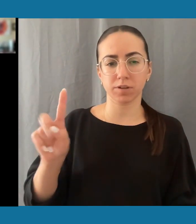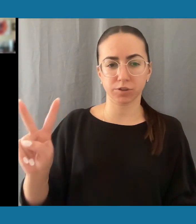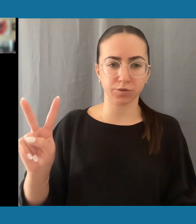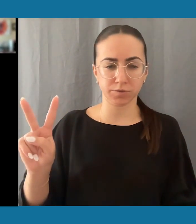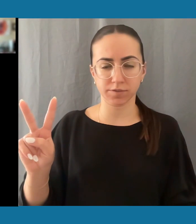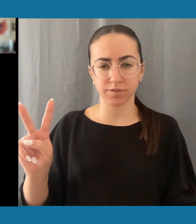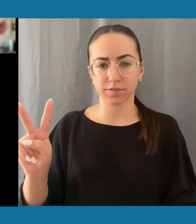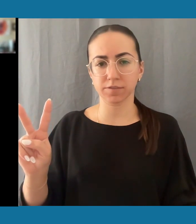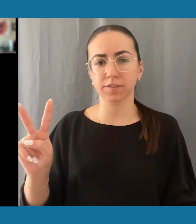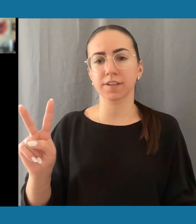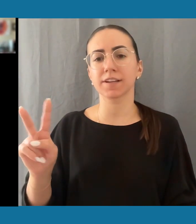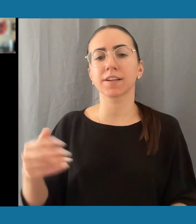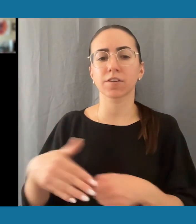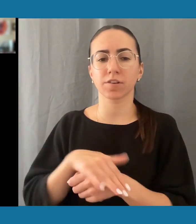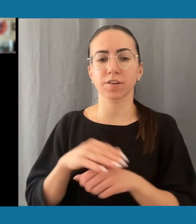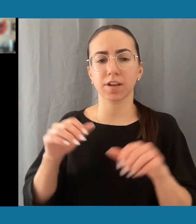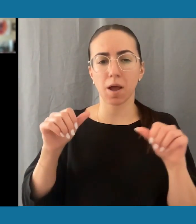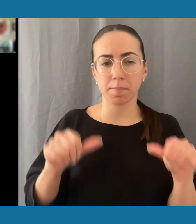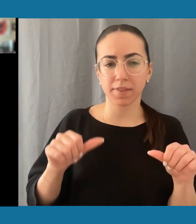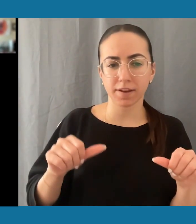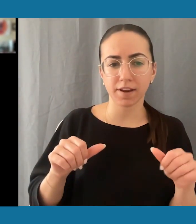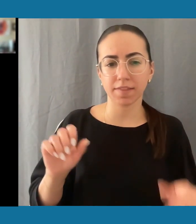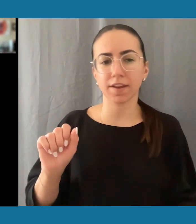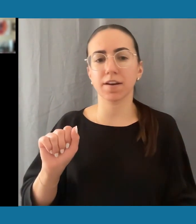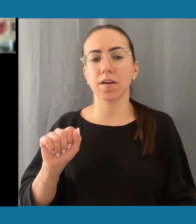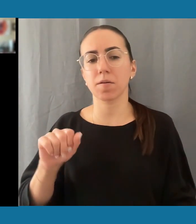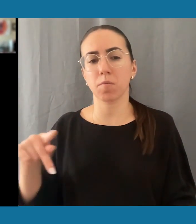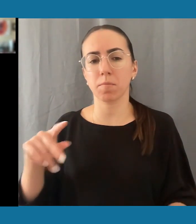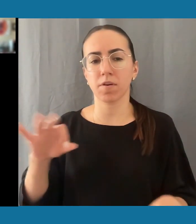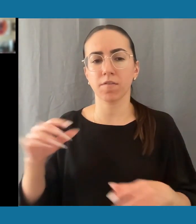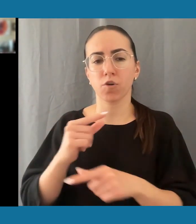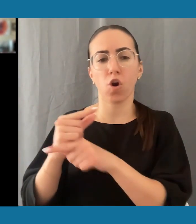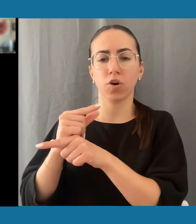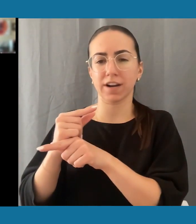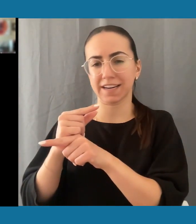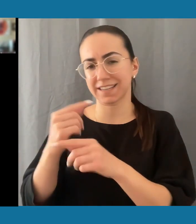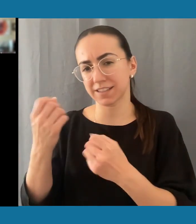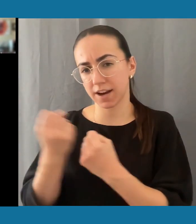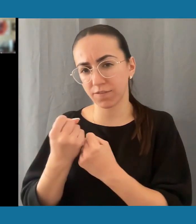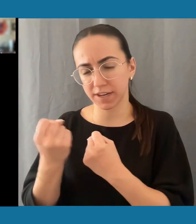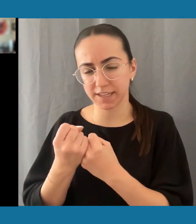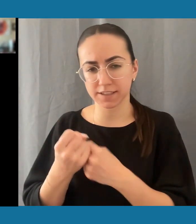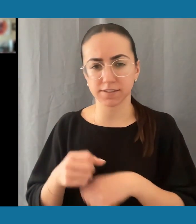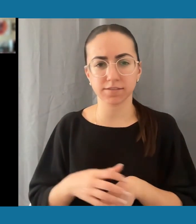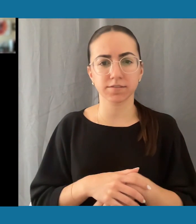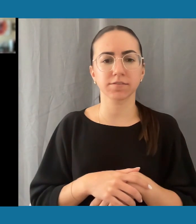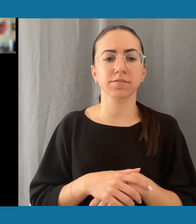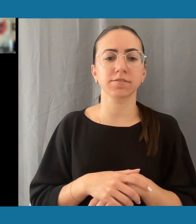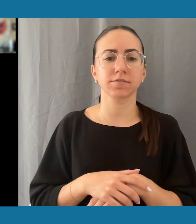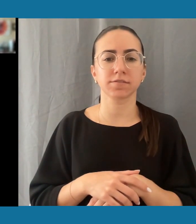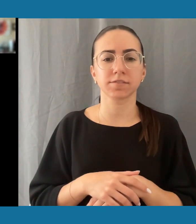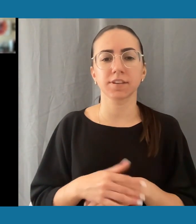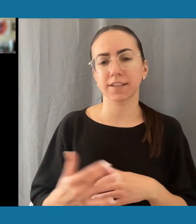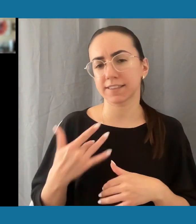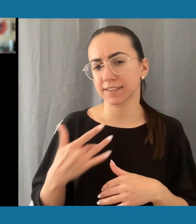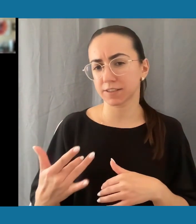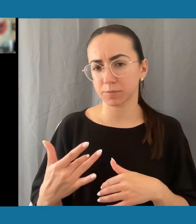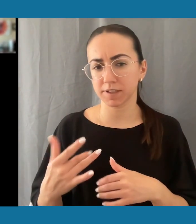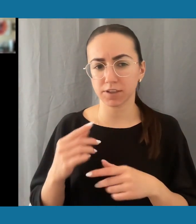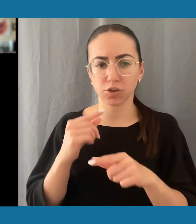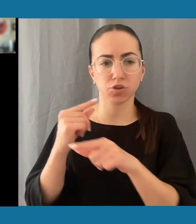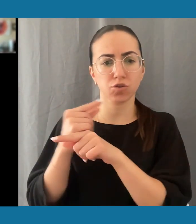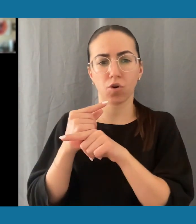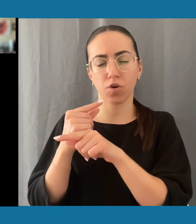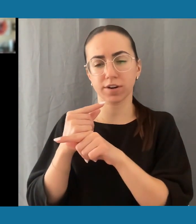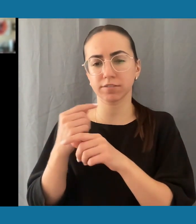of guardian advocate. And guardian advocacy tends to be the guardianship that is used most